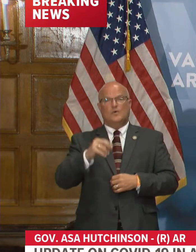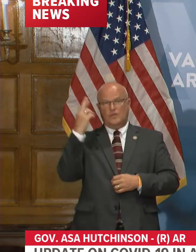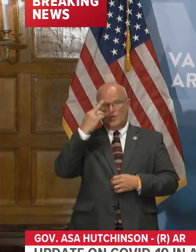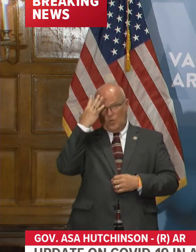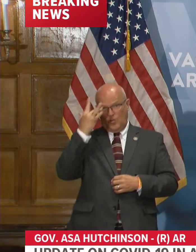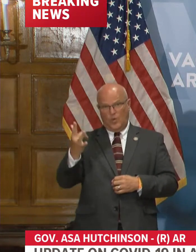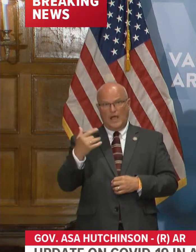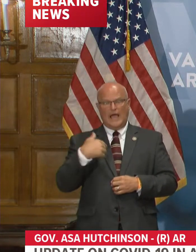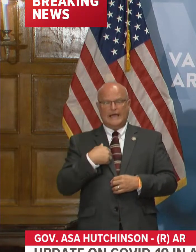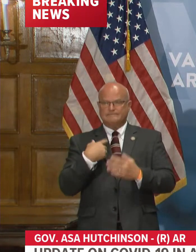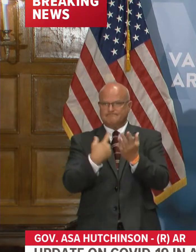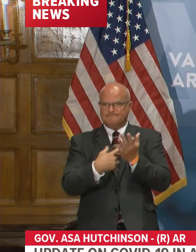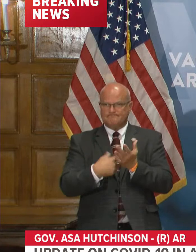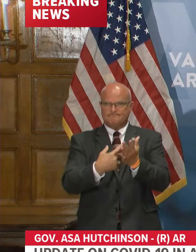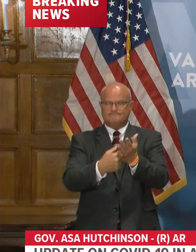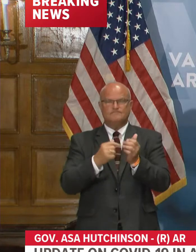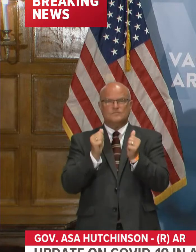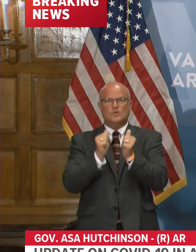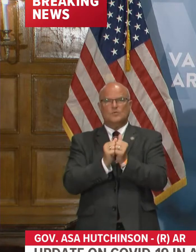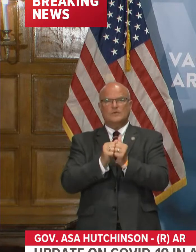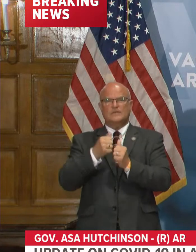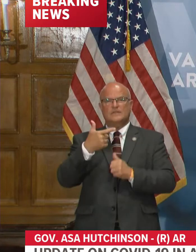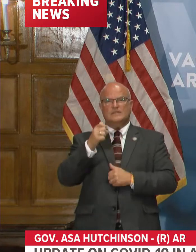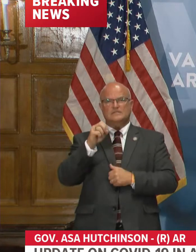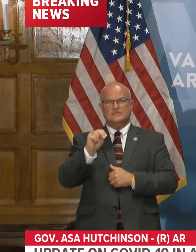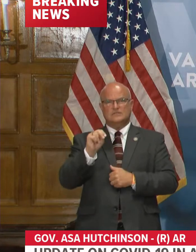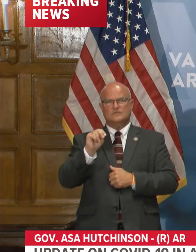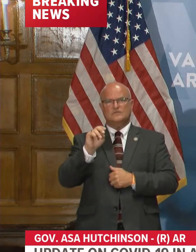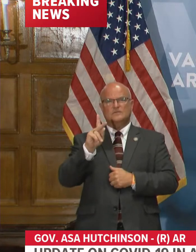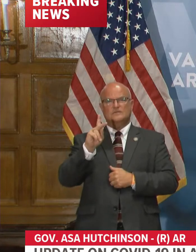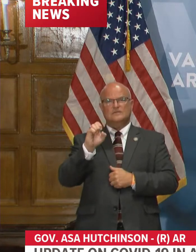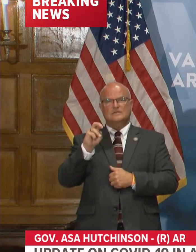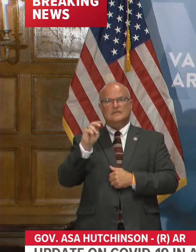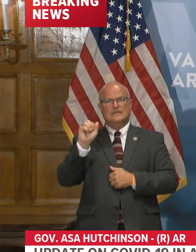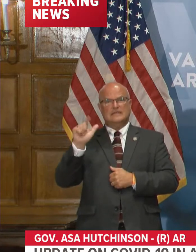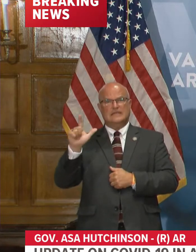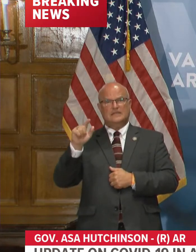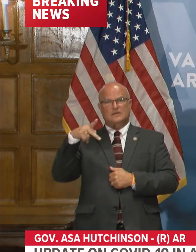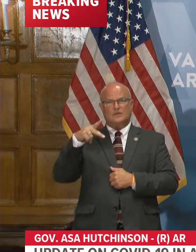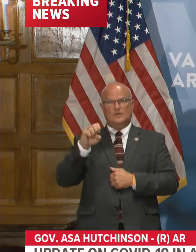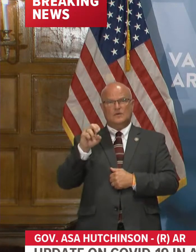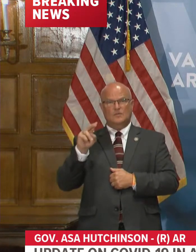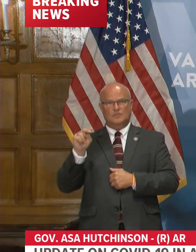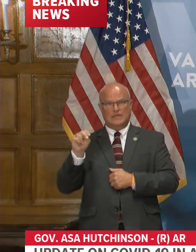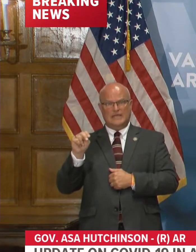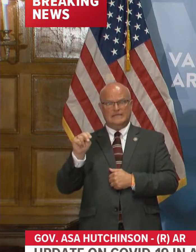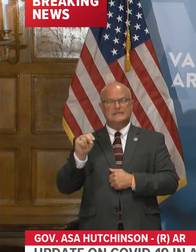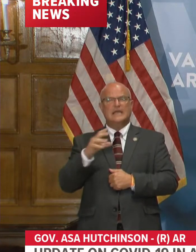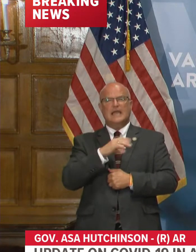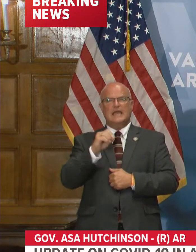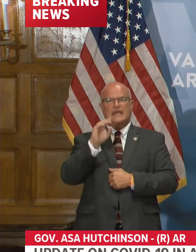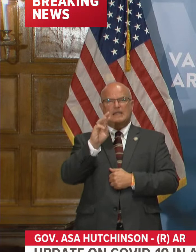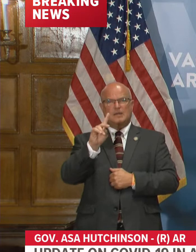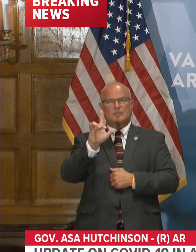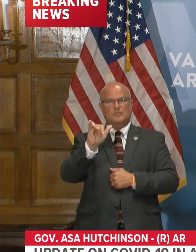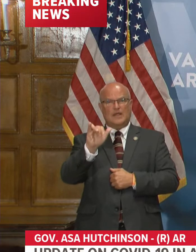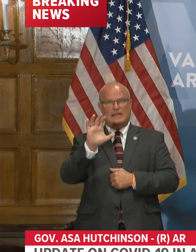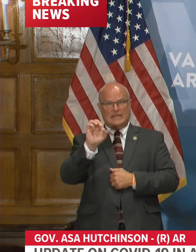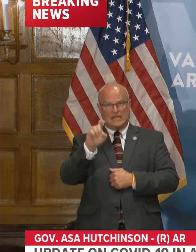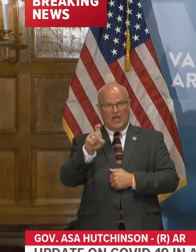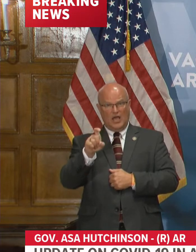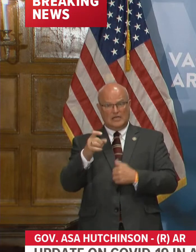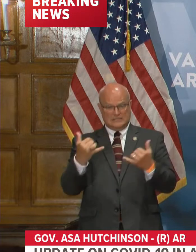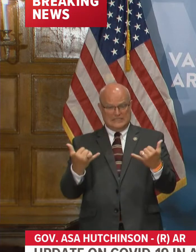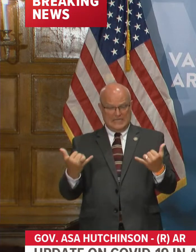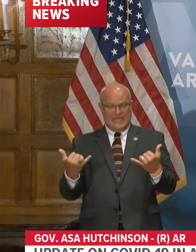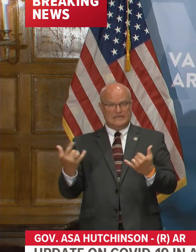the reasons I conferred with General Kendall Penn yesterday, Commander Bradley Cox. I asked him to be here today.